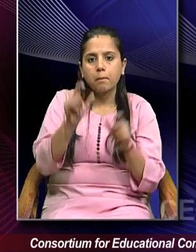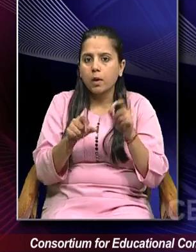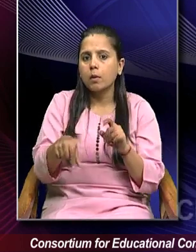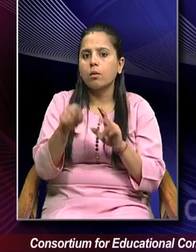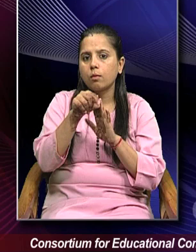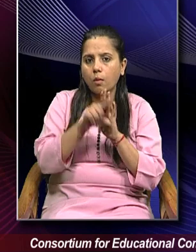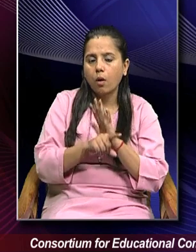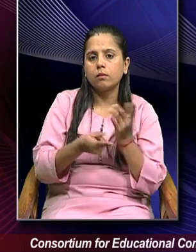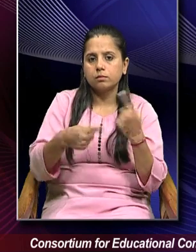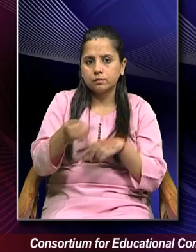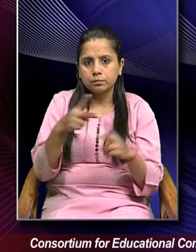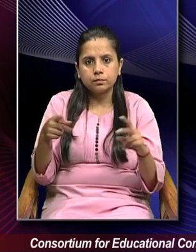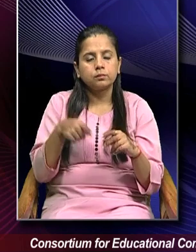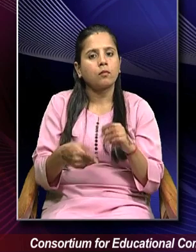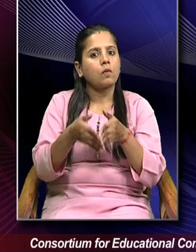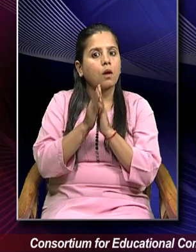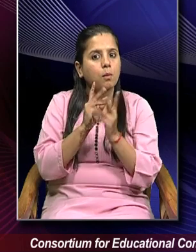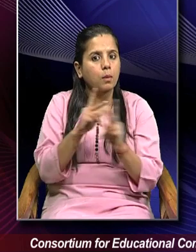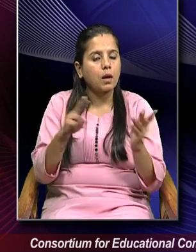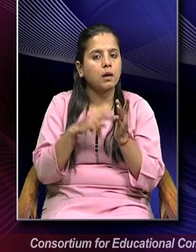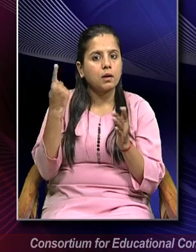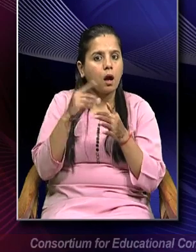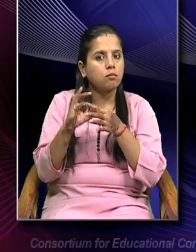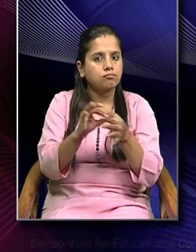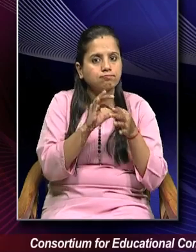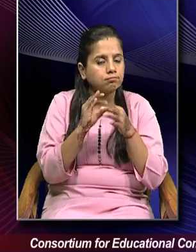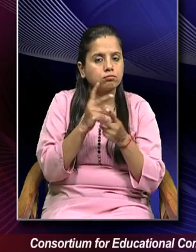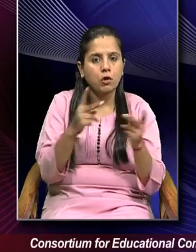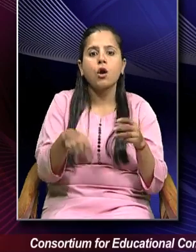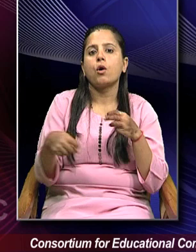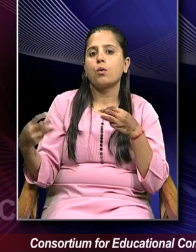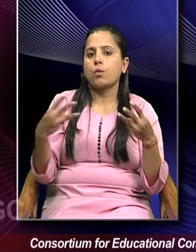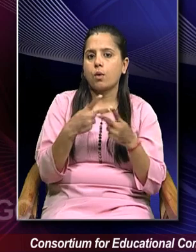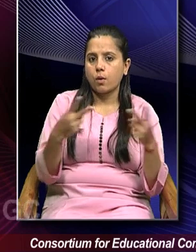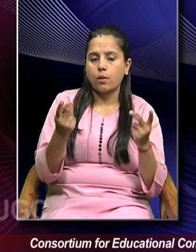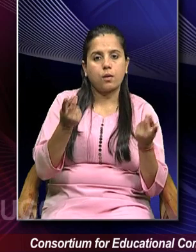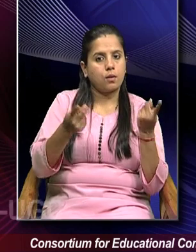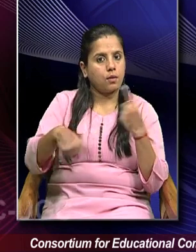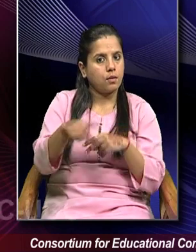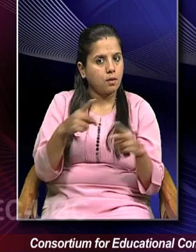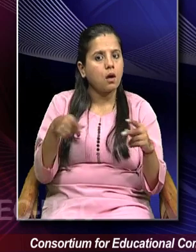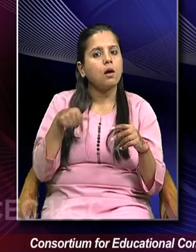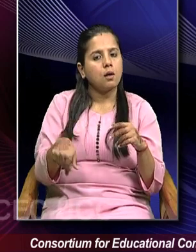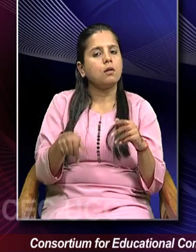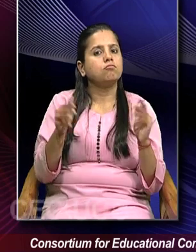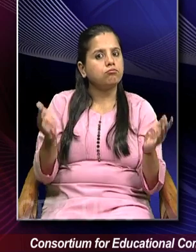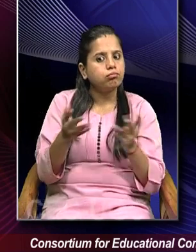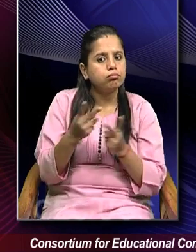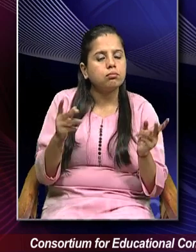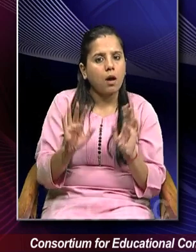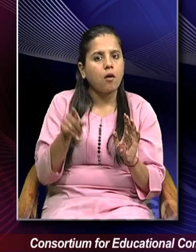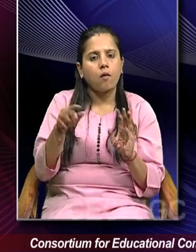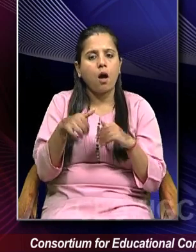policy and an appeal to national solidarity in times of war. So, this view has also been propagated that